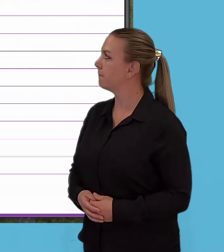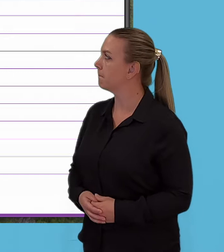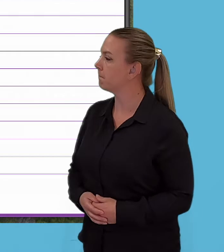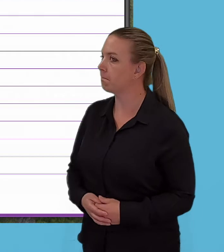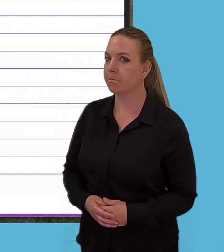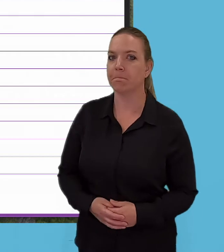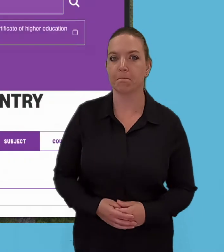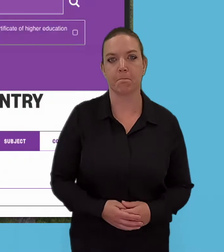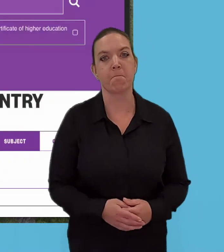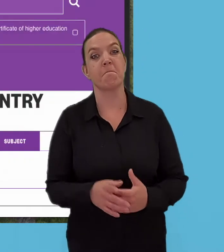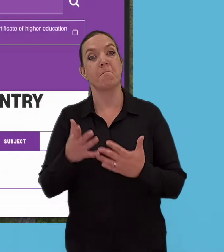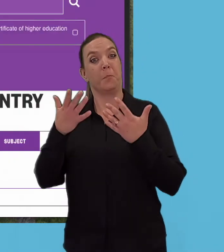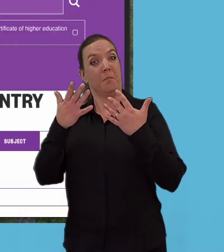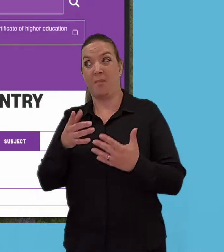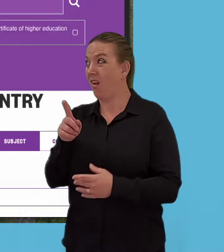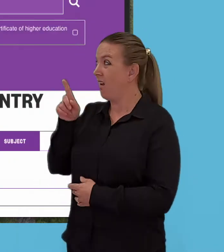entry.